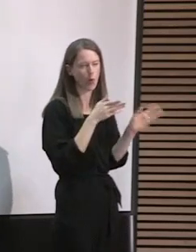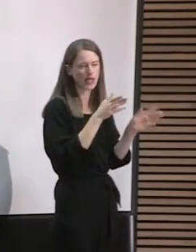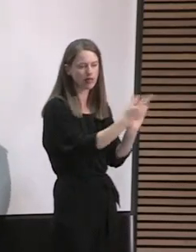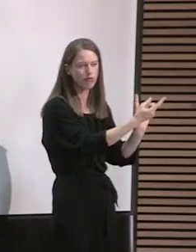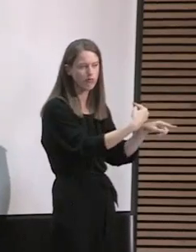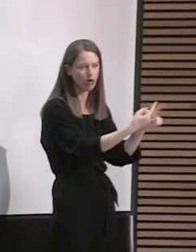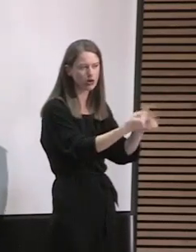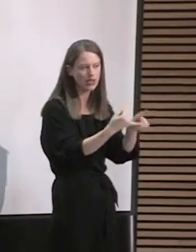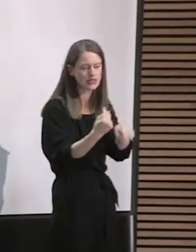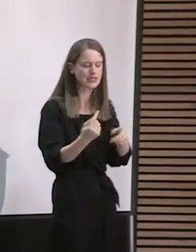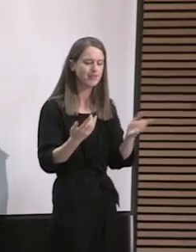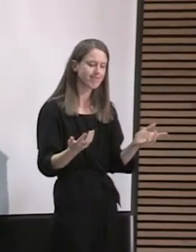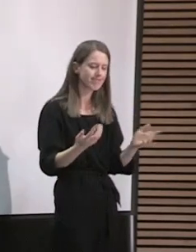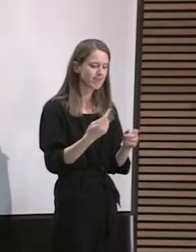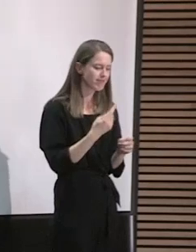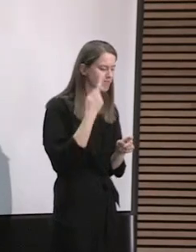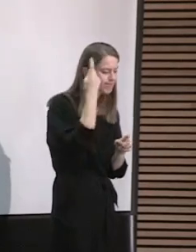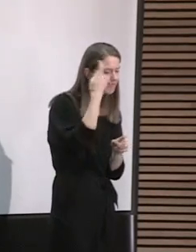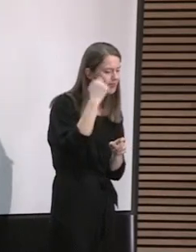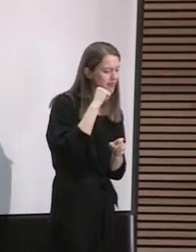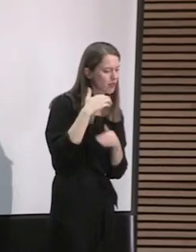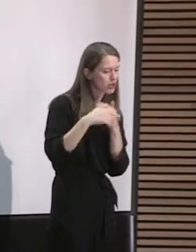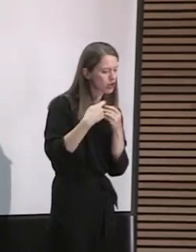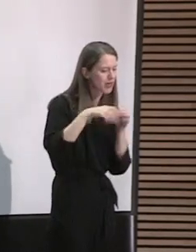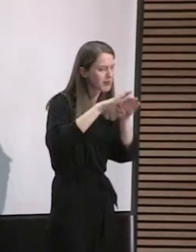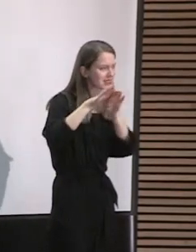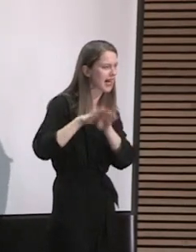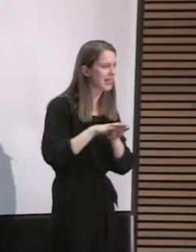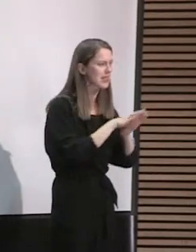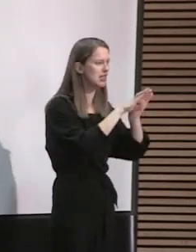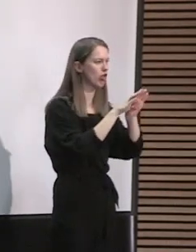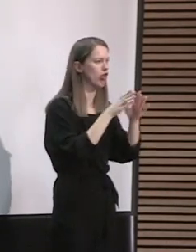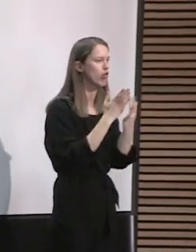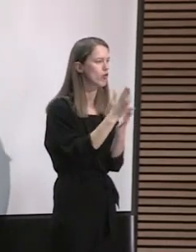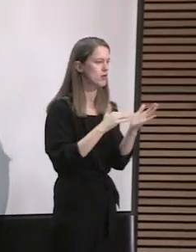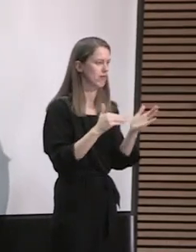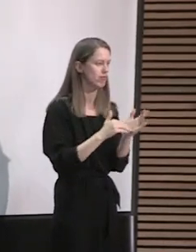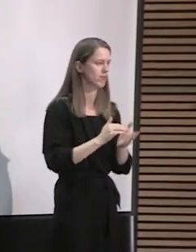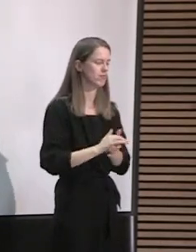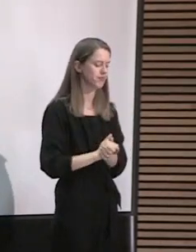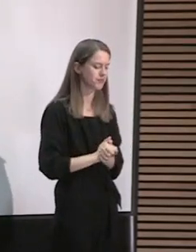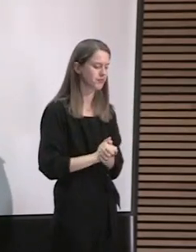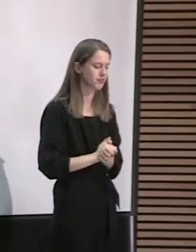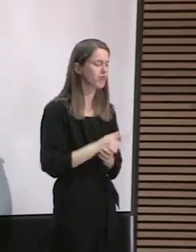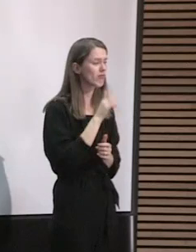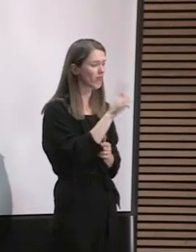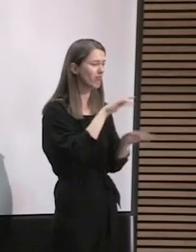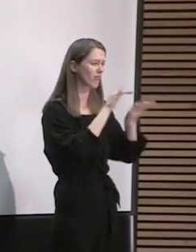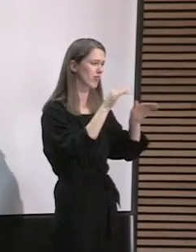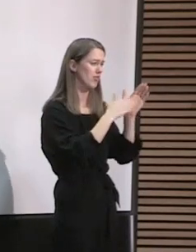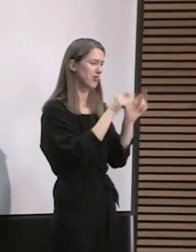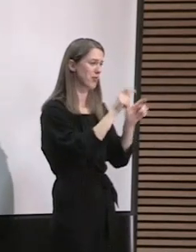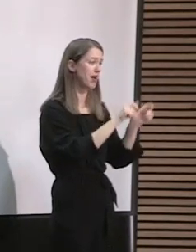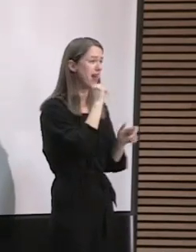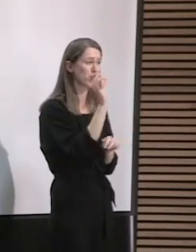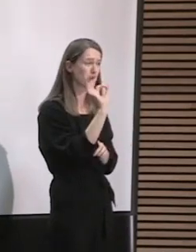tested. So we're looking at whether that process should be standardised. But I guess the key public reassurance message here is